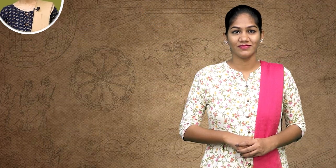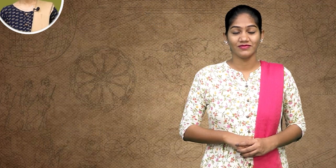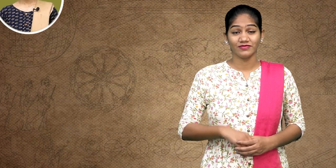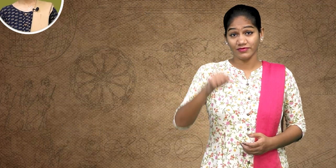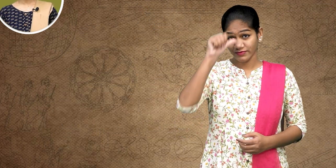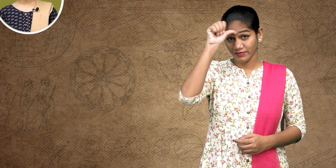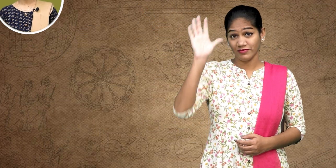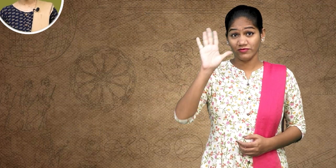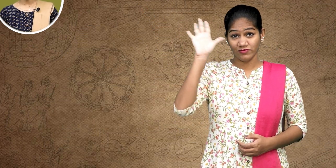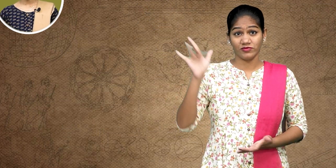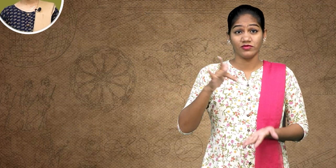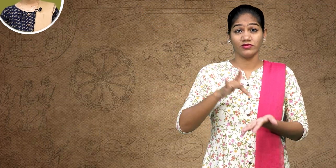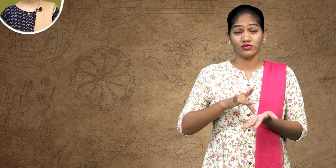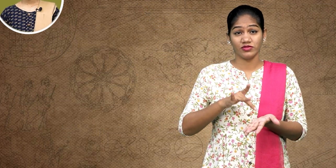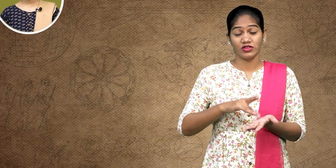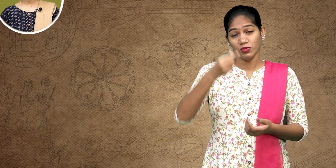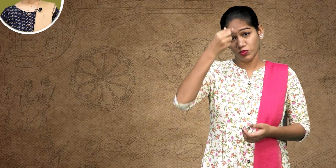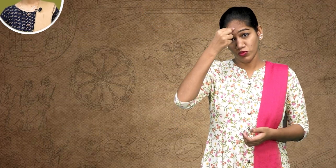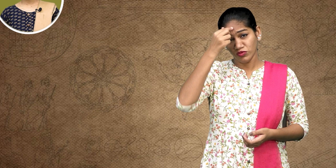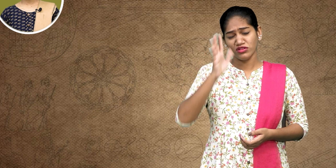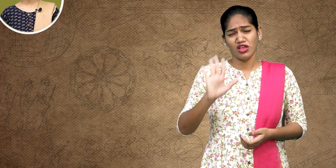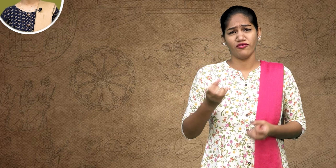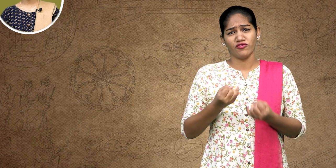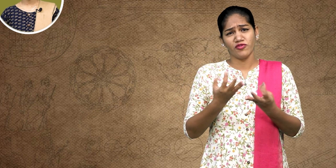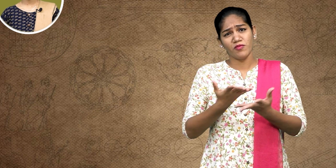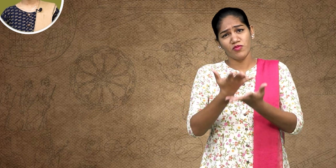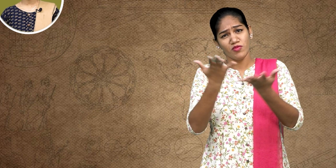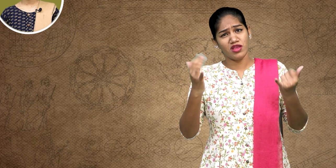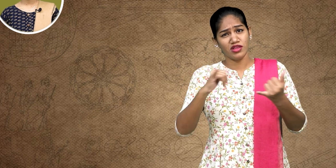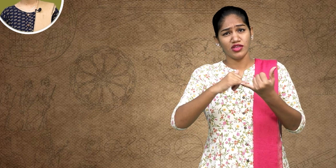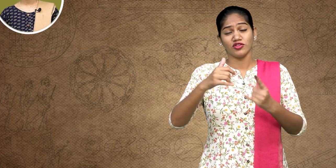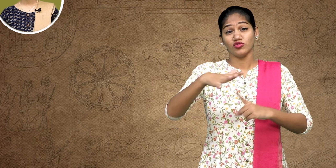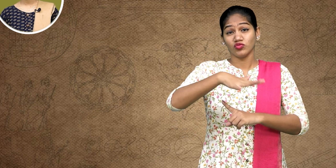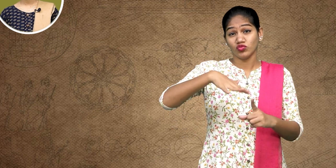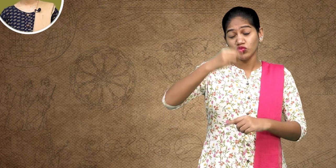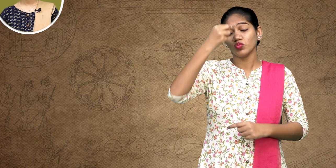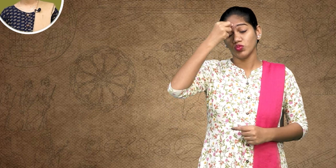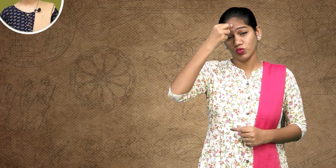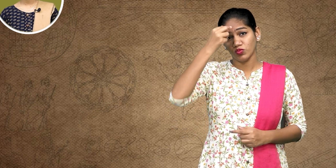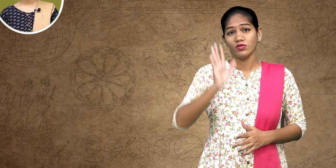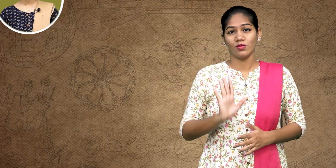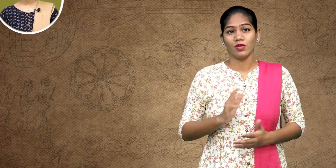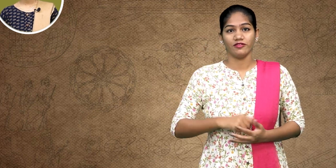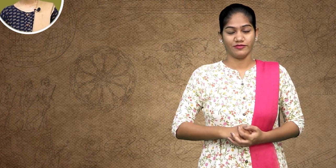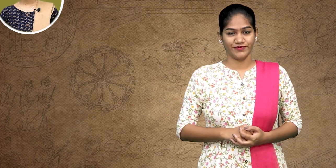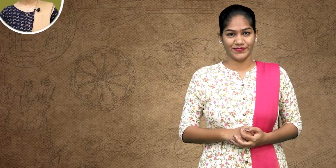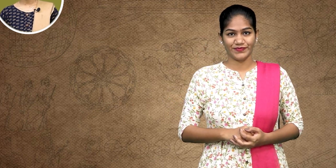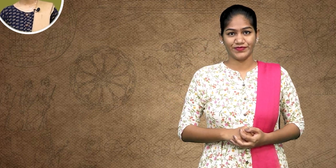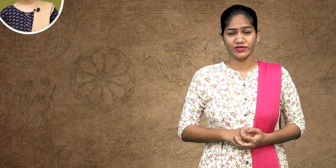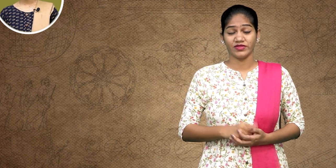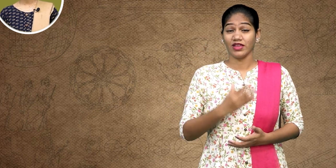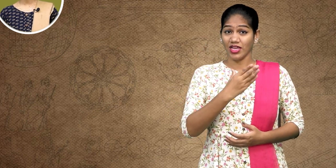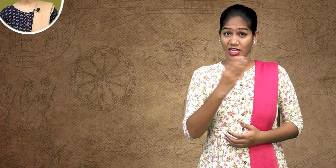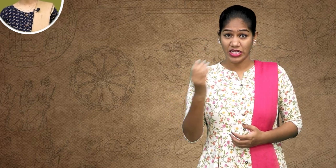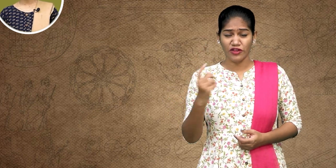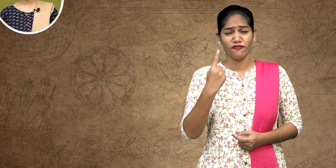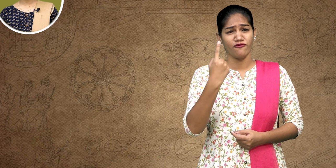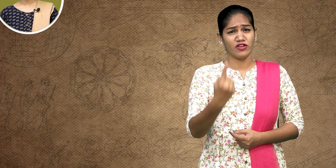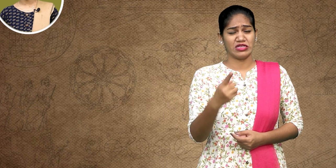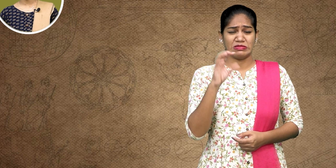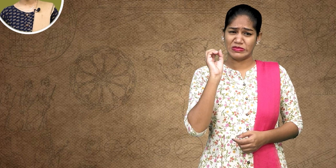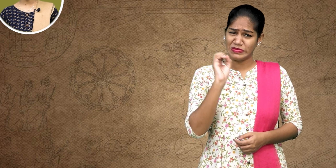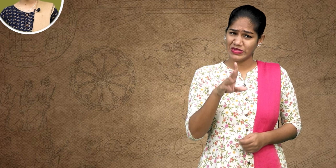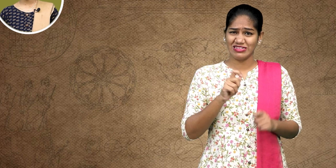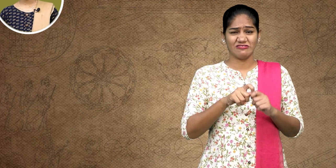India was plagued with many social issues and one of the